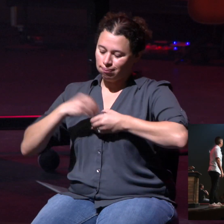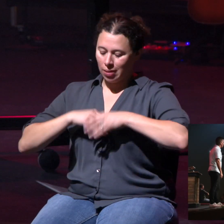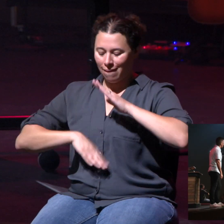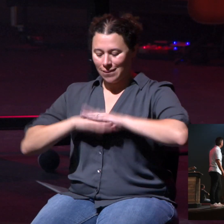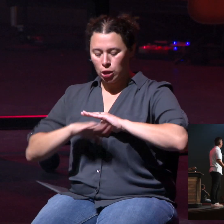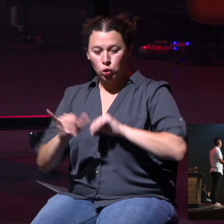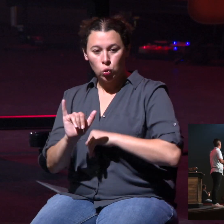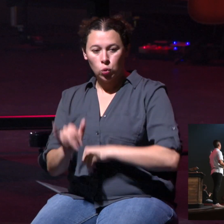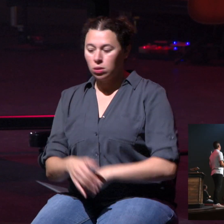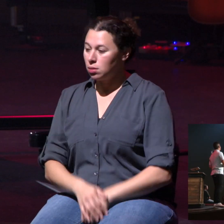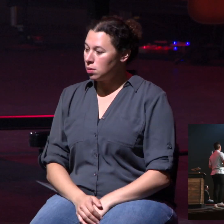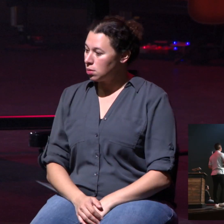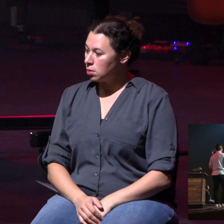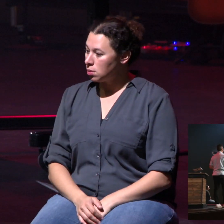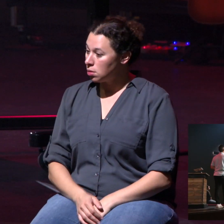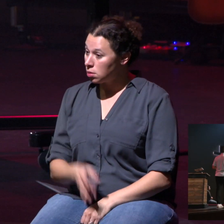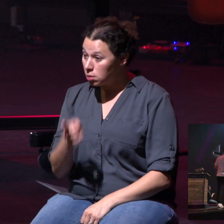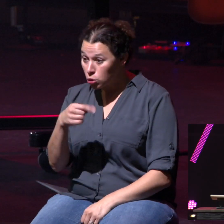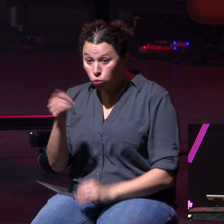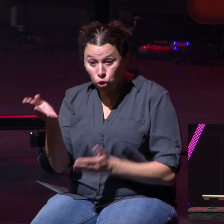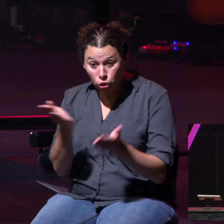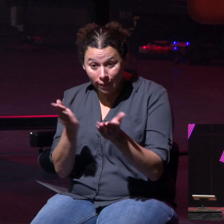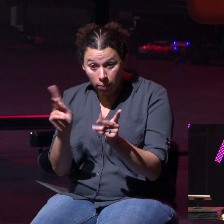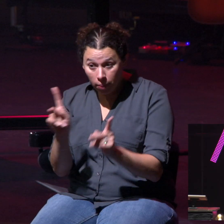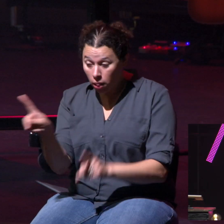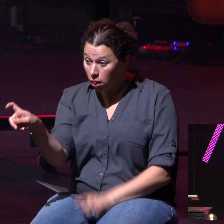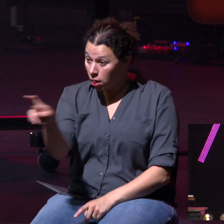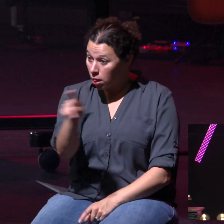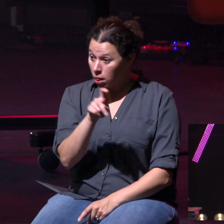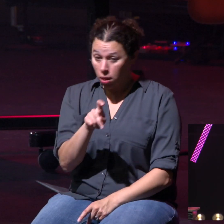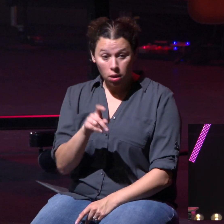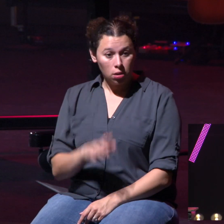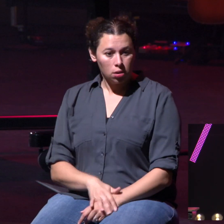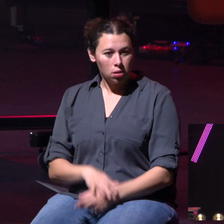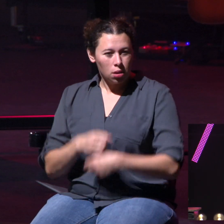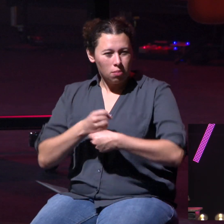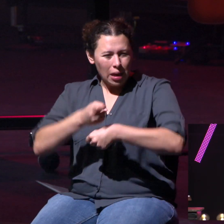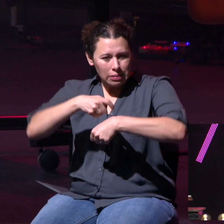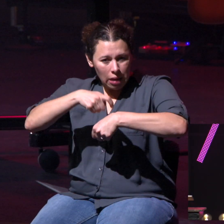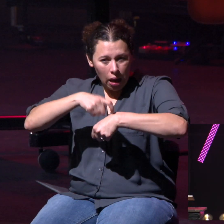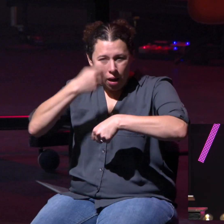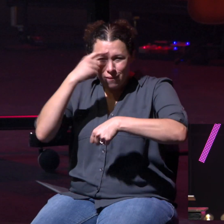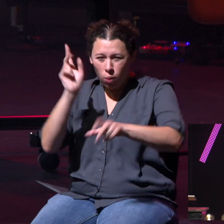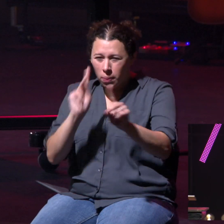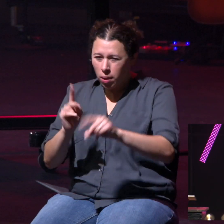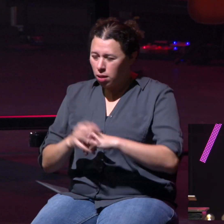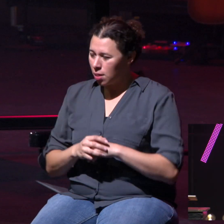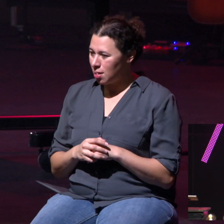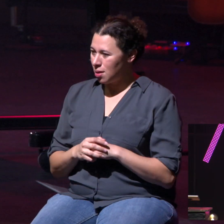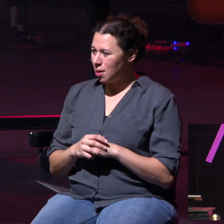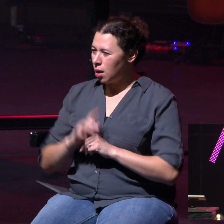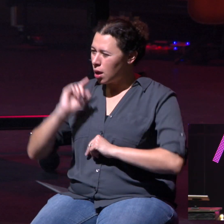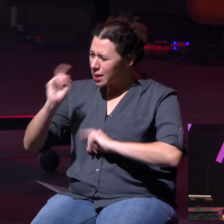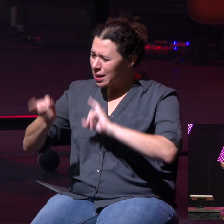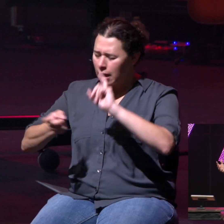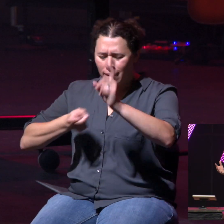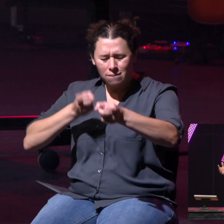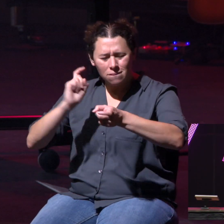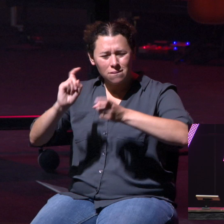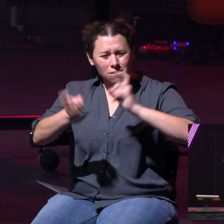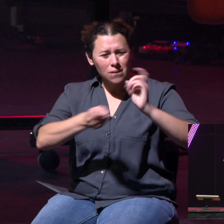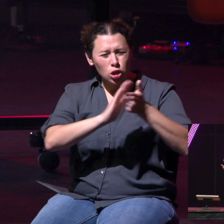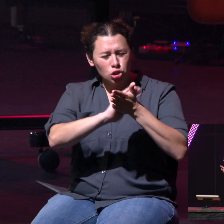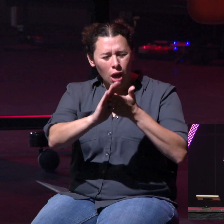And are you serving people? Are you making time for people? Are you giving generously from your